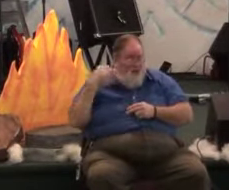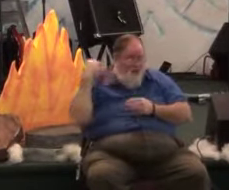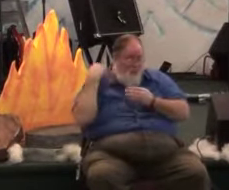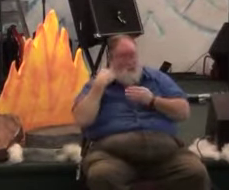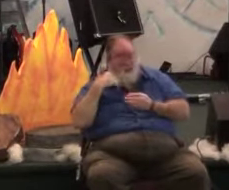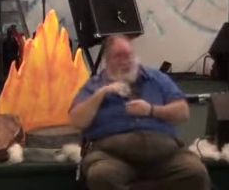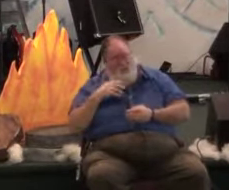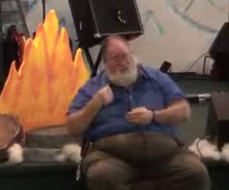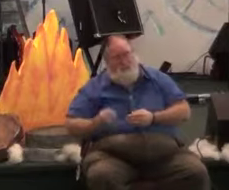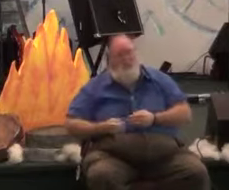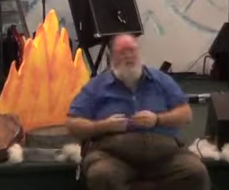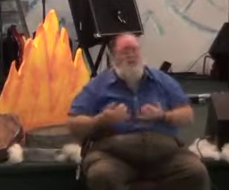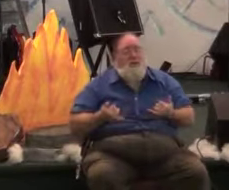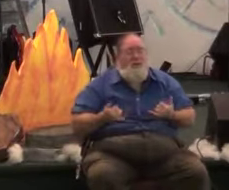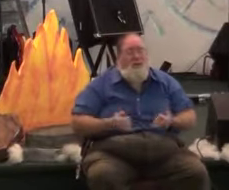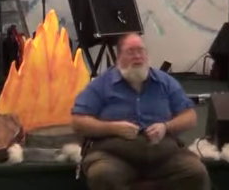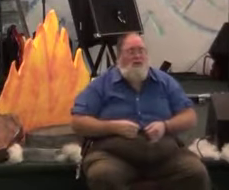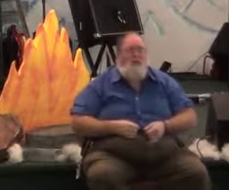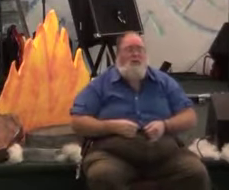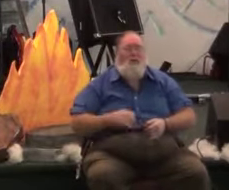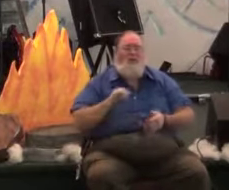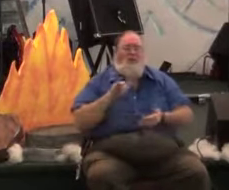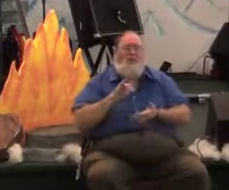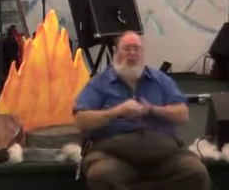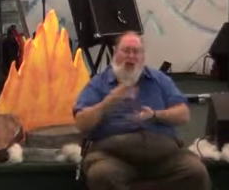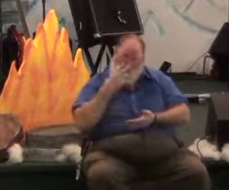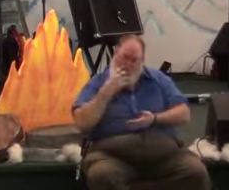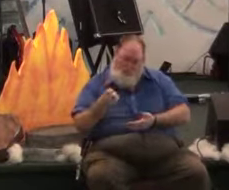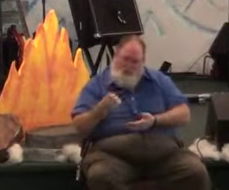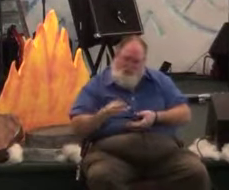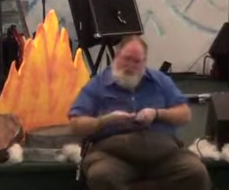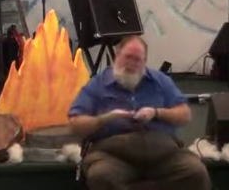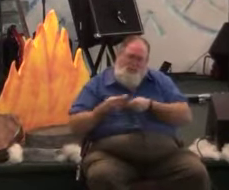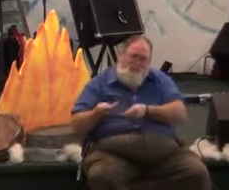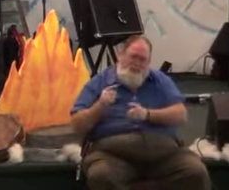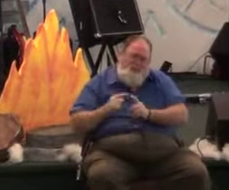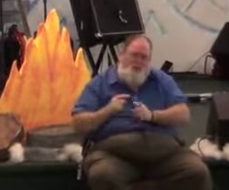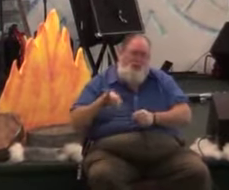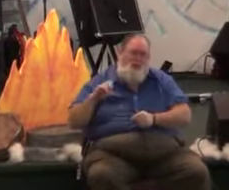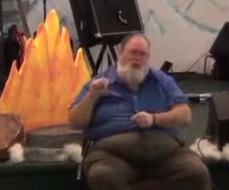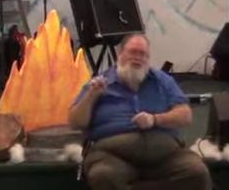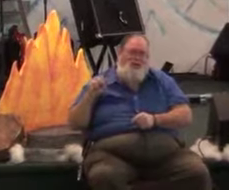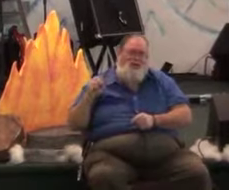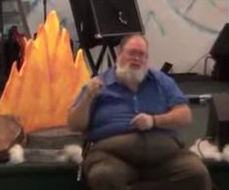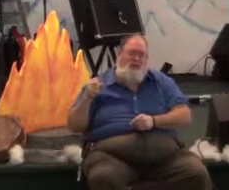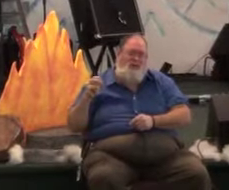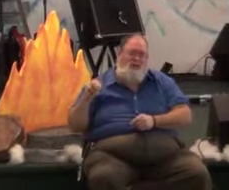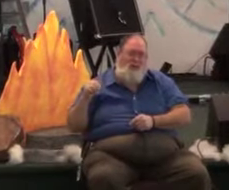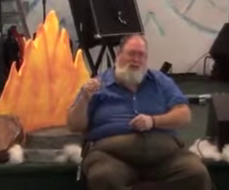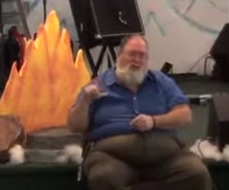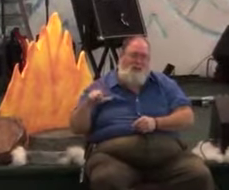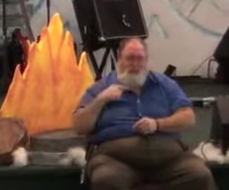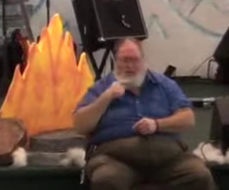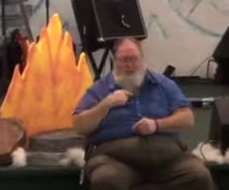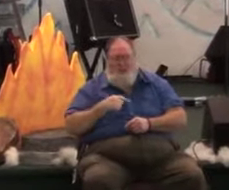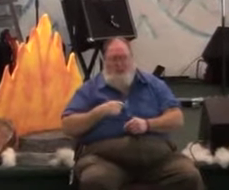going on, a different bunch doing it. That curse was given to Ishmael and his descendants, and it says they'll fight like